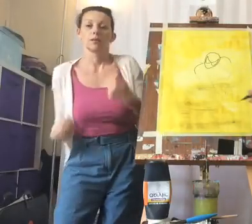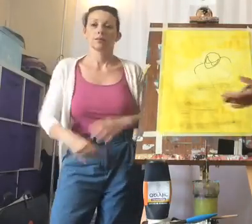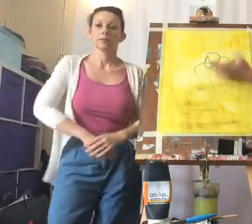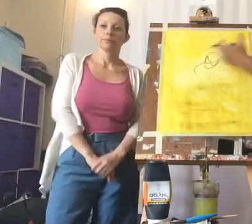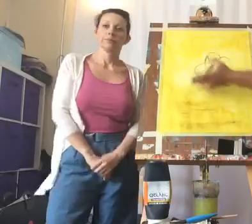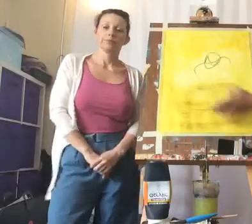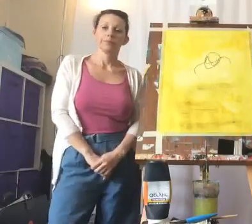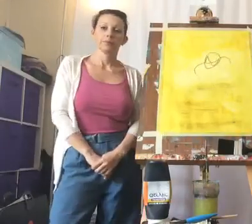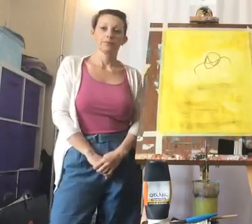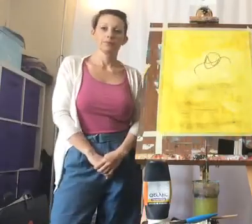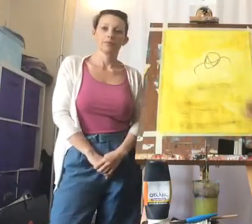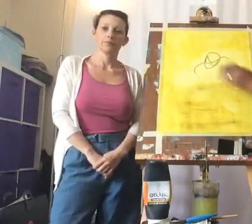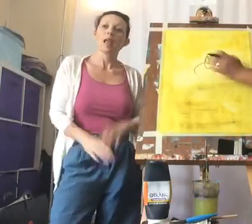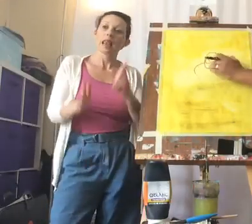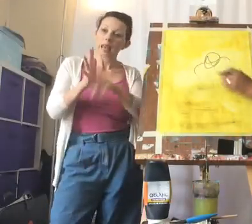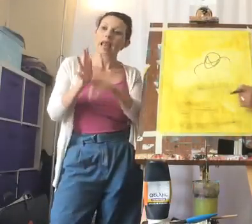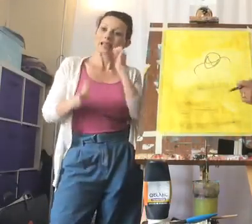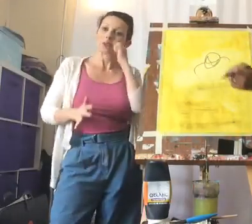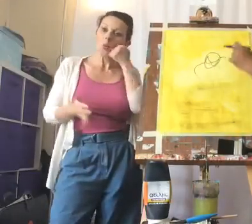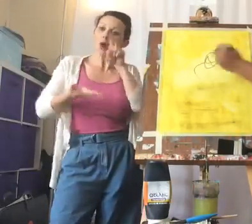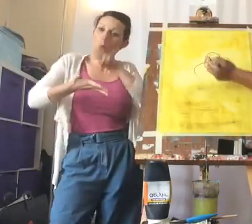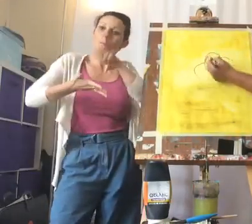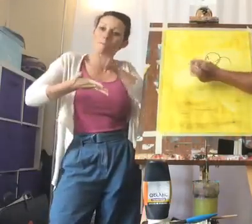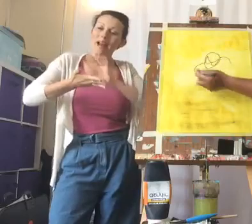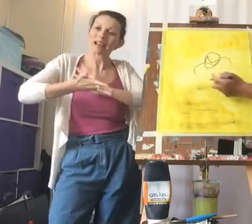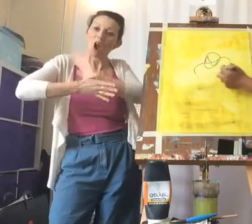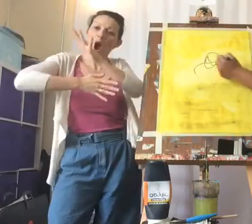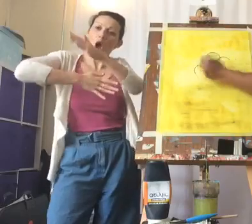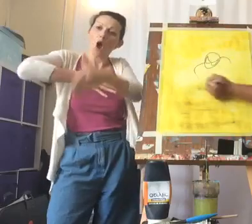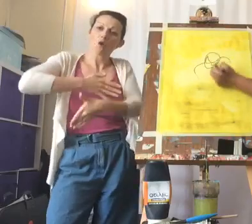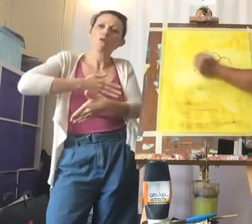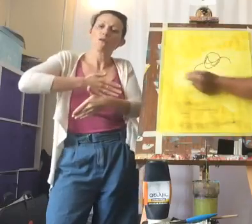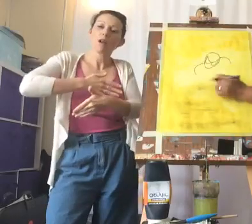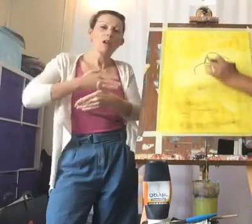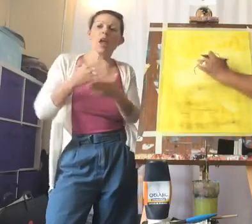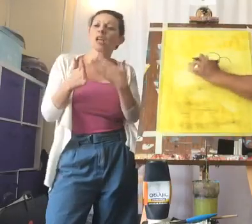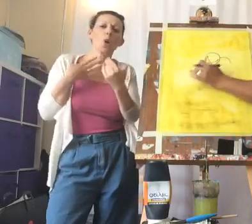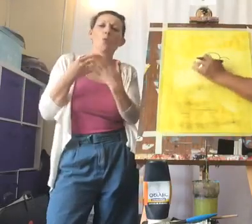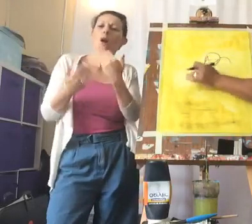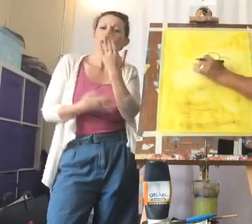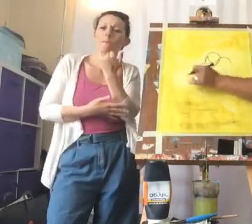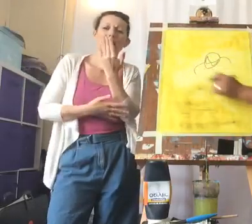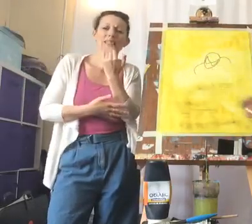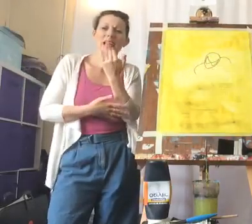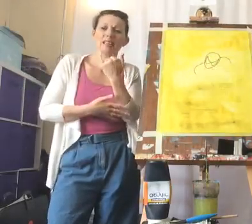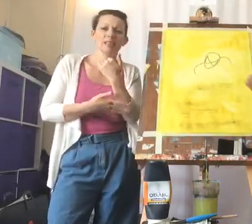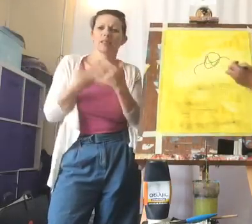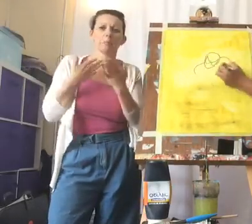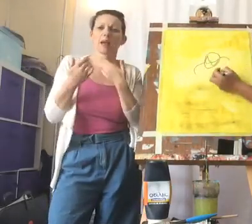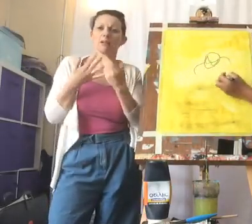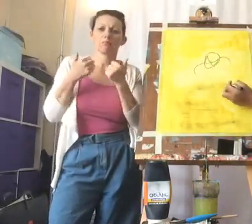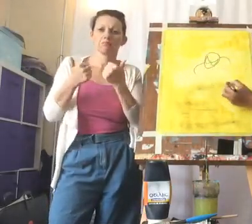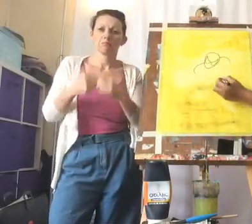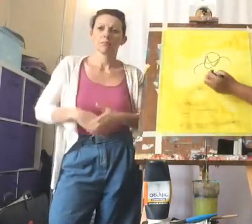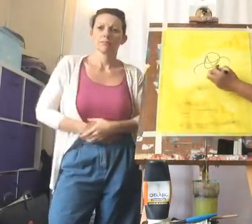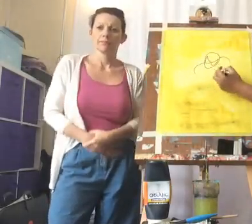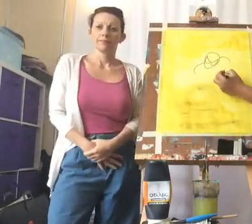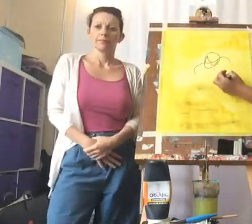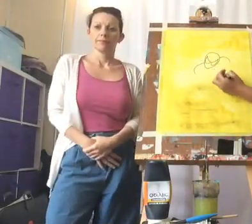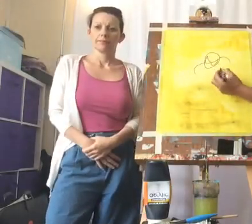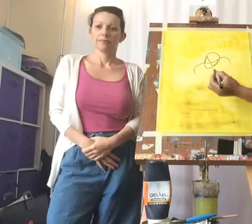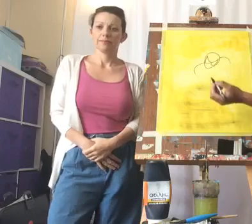Of course, all this is going to be painted over, so don't worry about mistakes and that. You can just go over, because I've got a few up there.